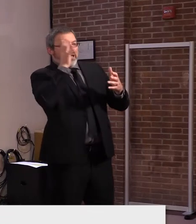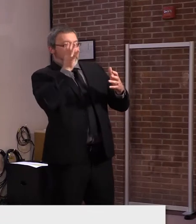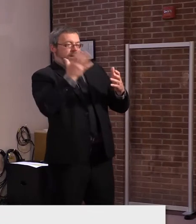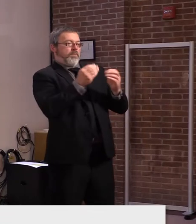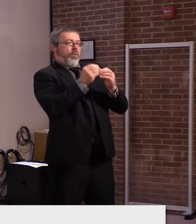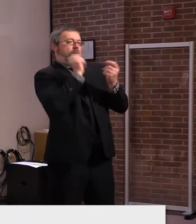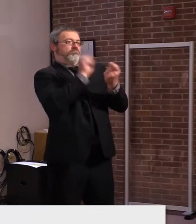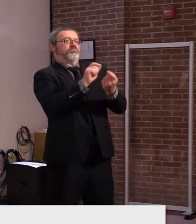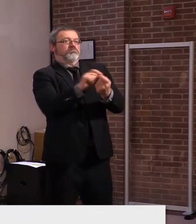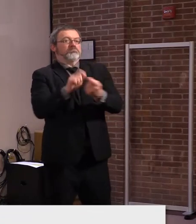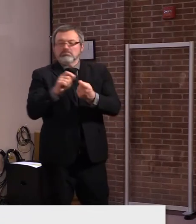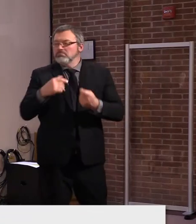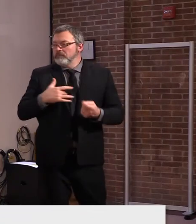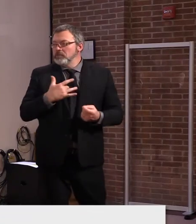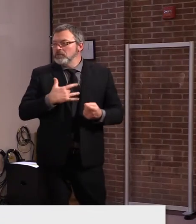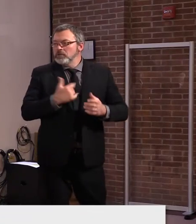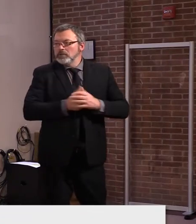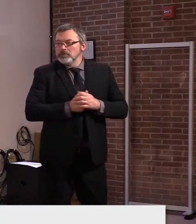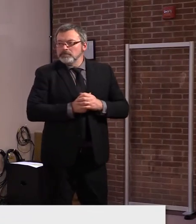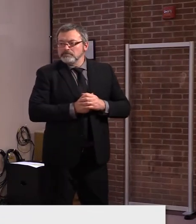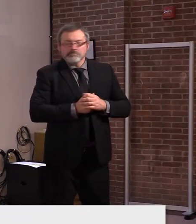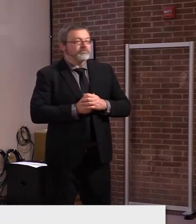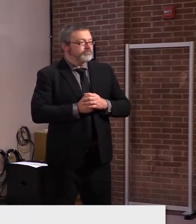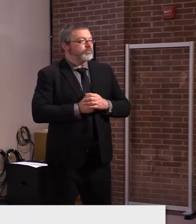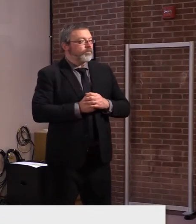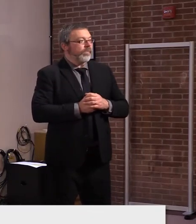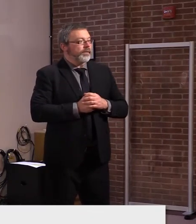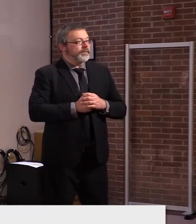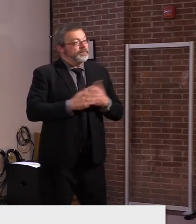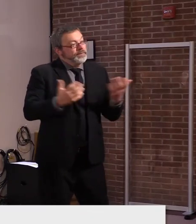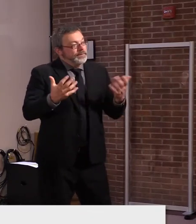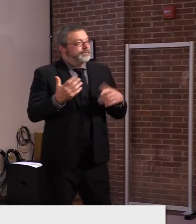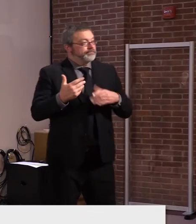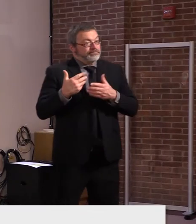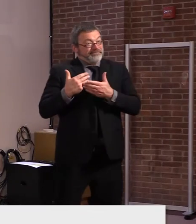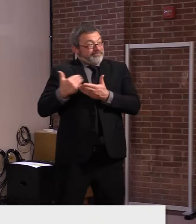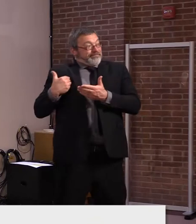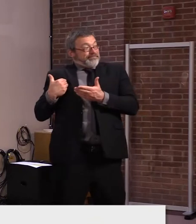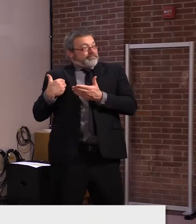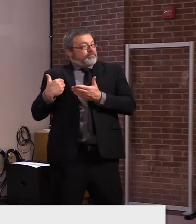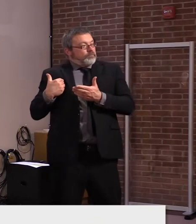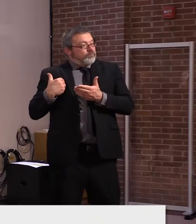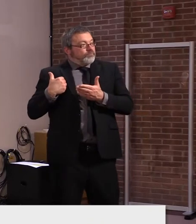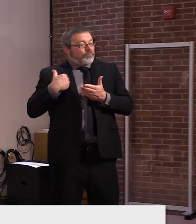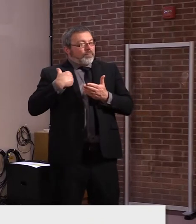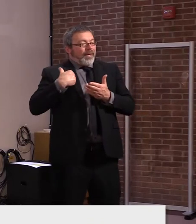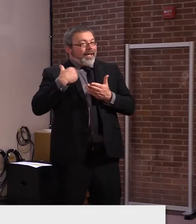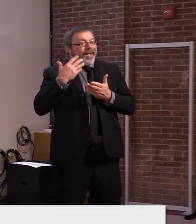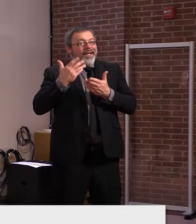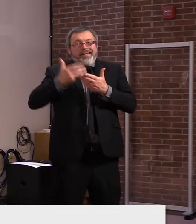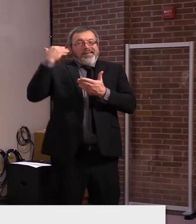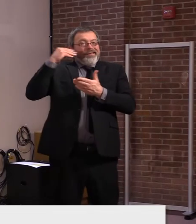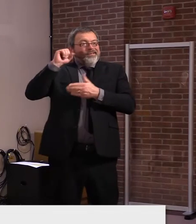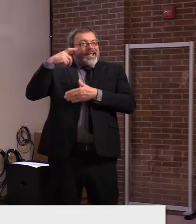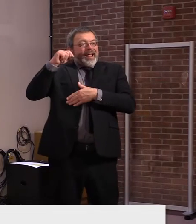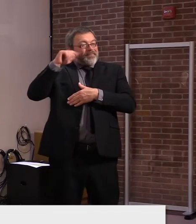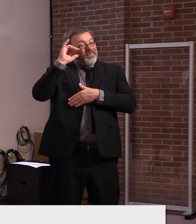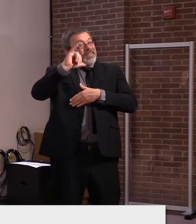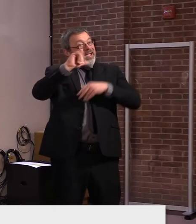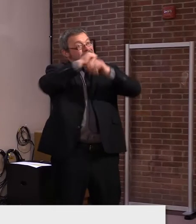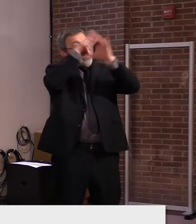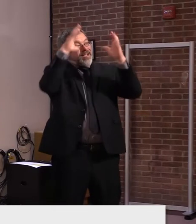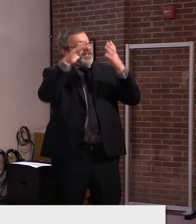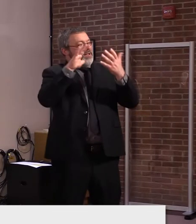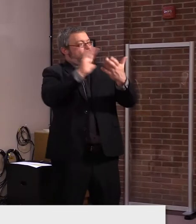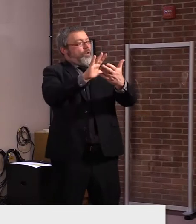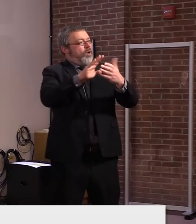don't know if I want to use that word. I think it was a different sort of situation than it was with the initial rollouts